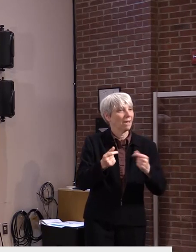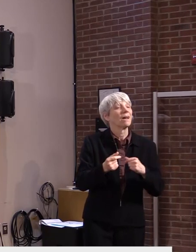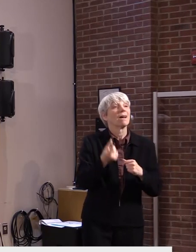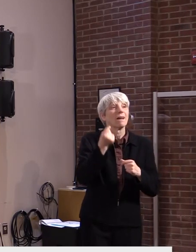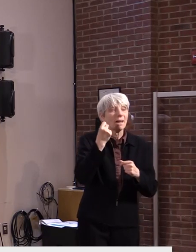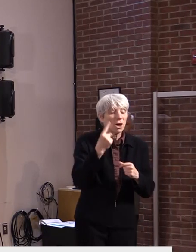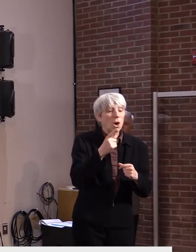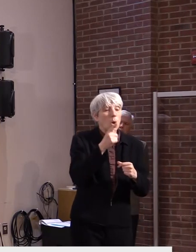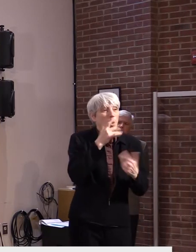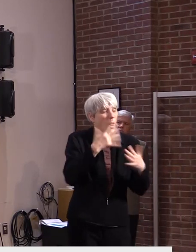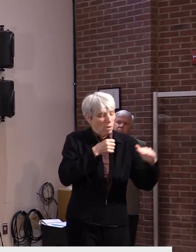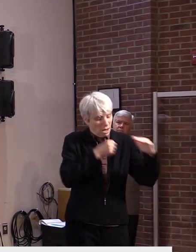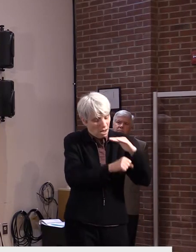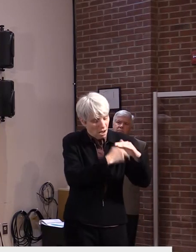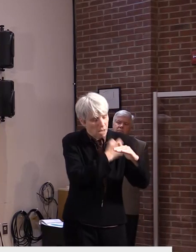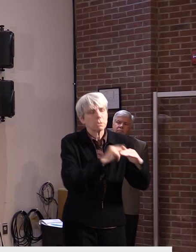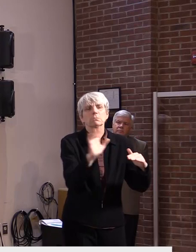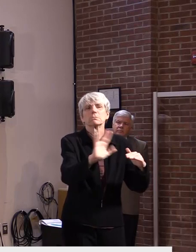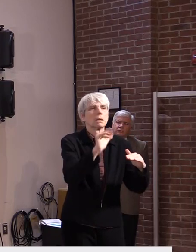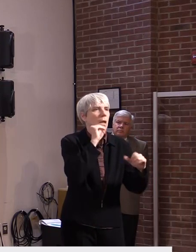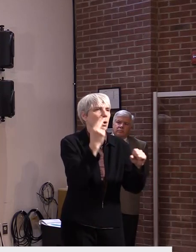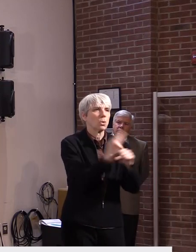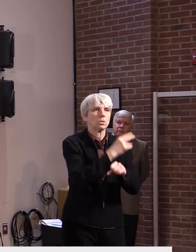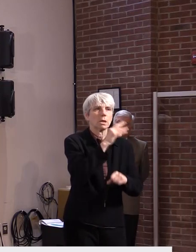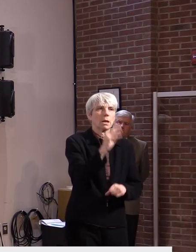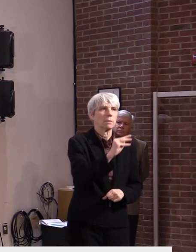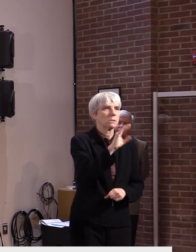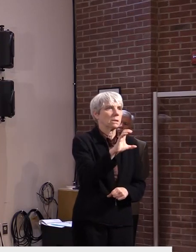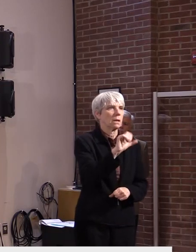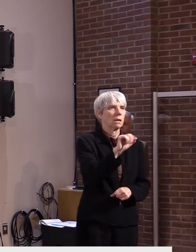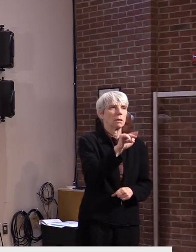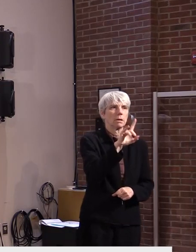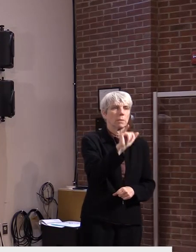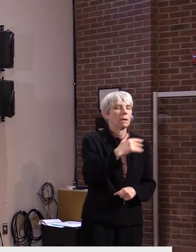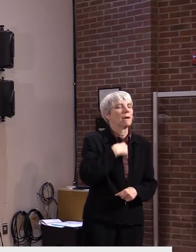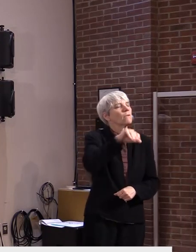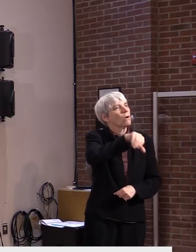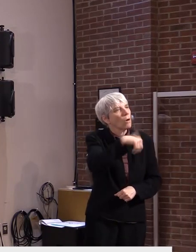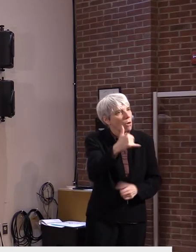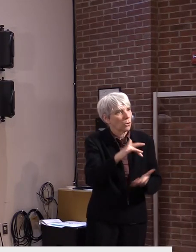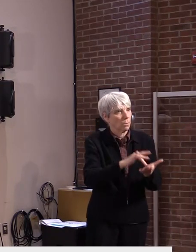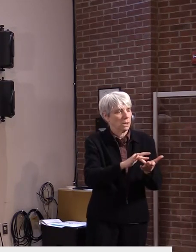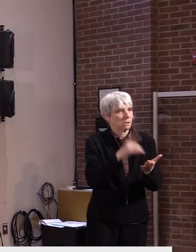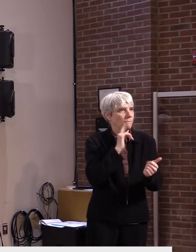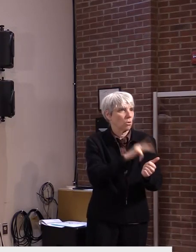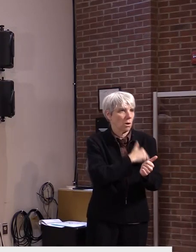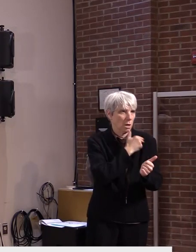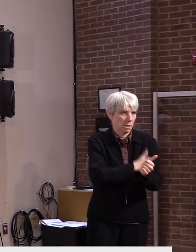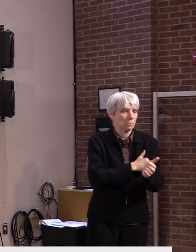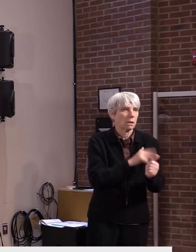hospitalized, as we have a number of other treatments that are more appropriate in that setting.